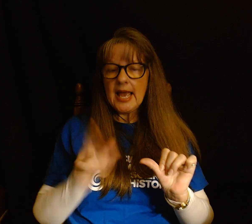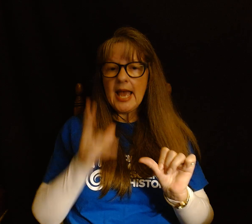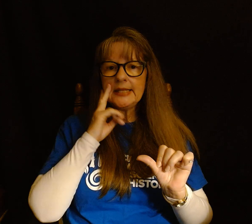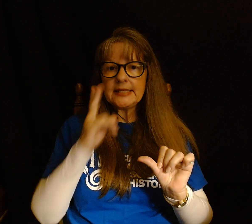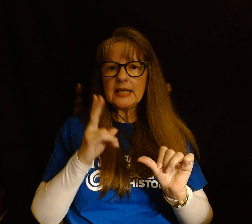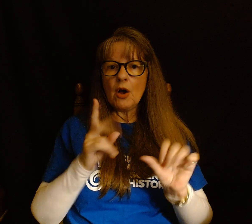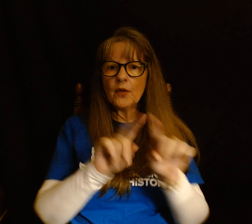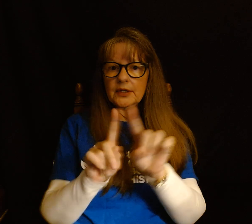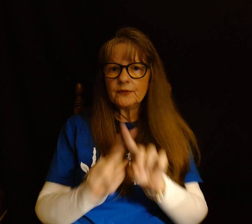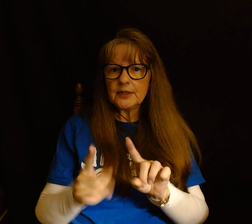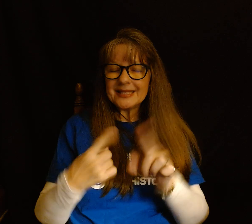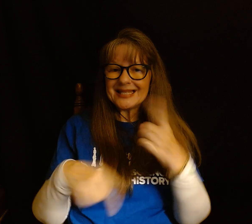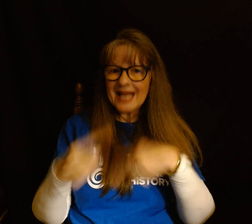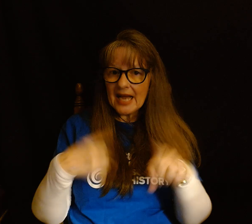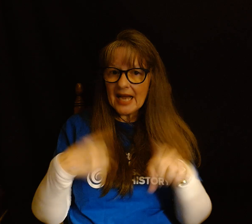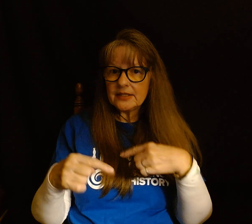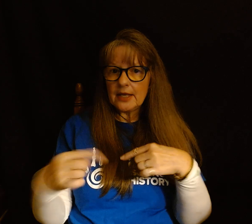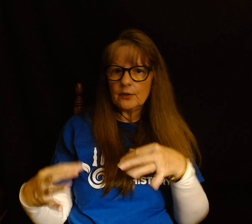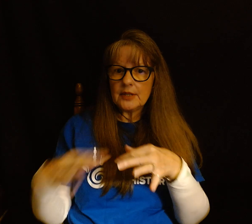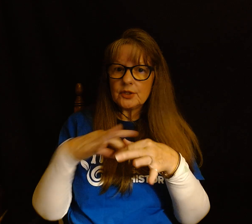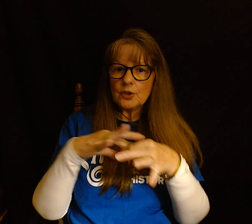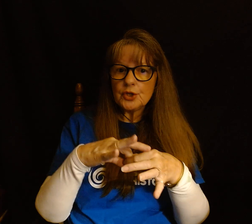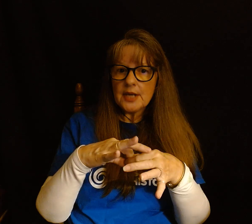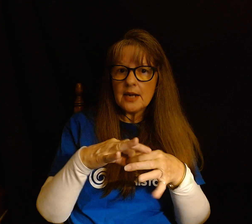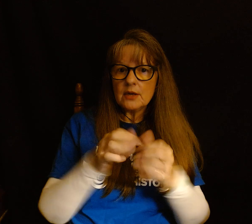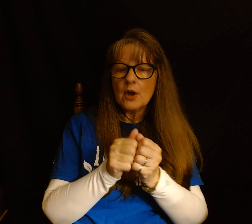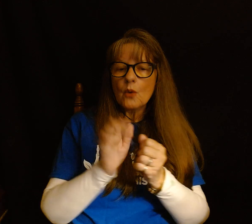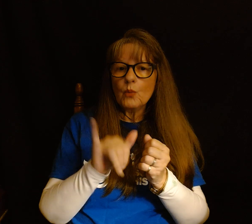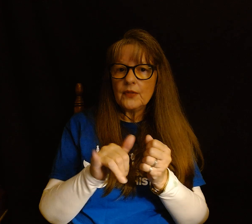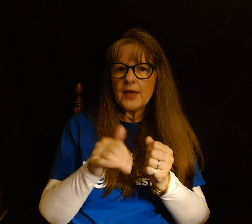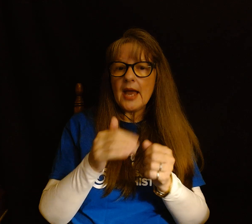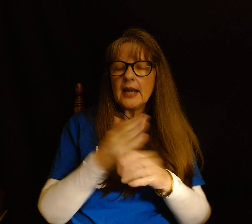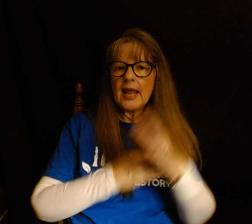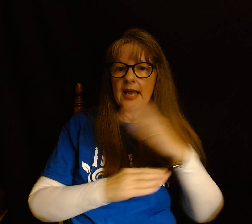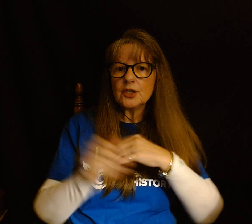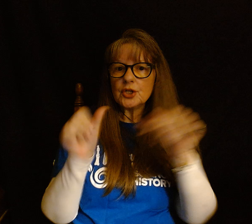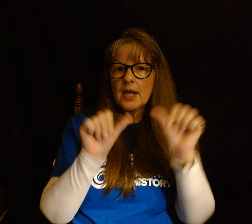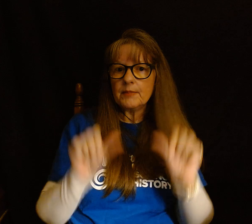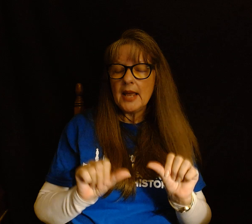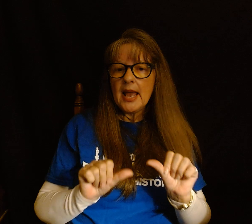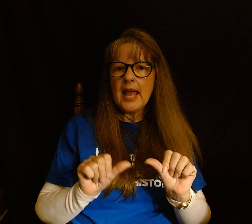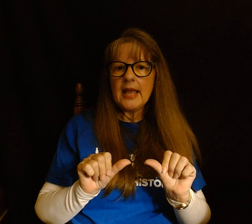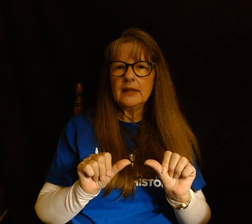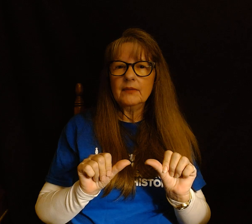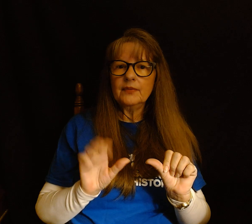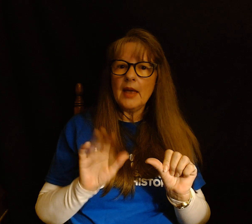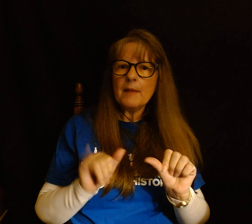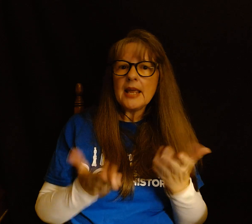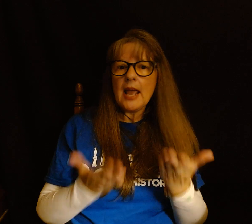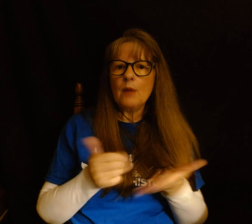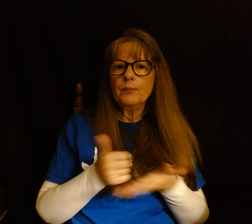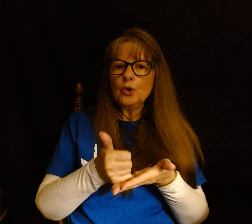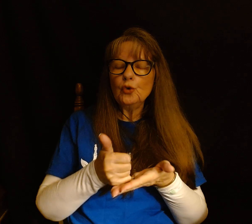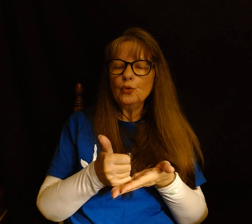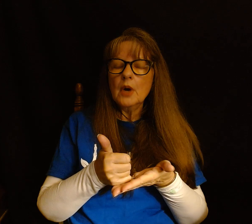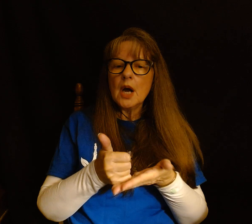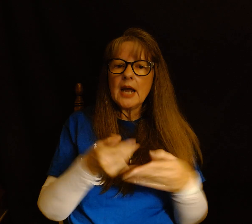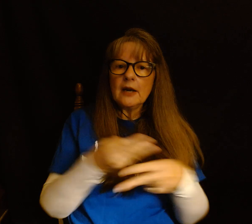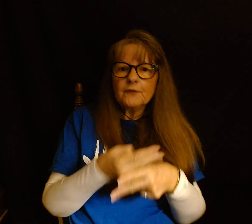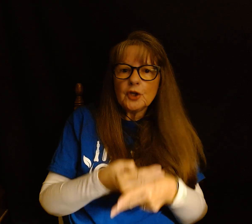and see all the different signs that are associated with that hand shape, and that may help you kind of figure